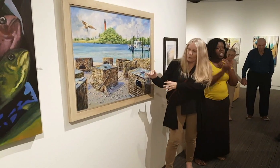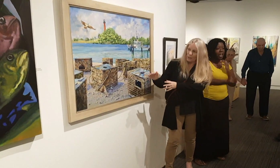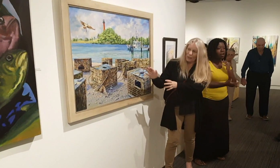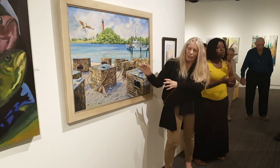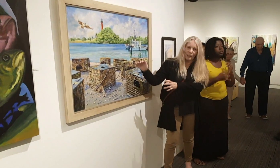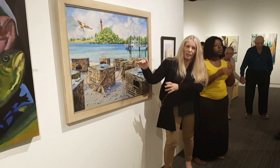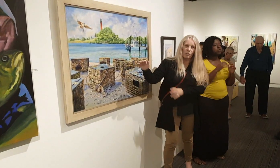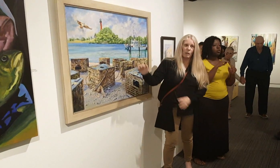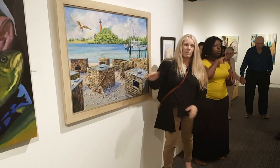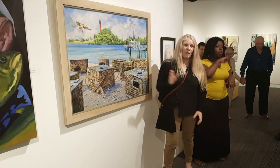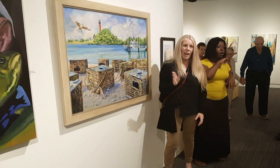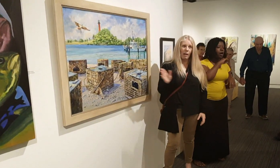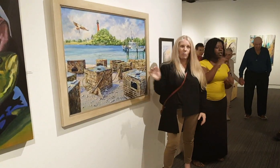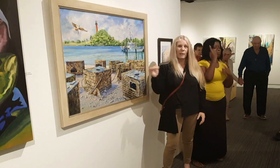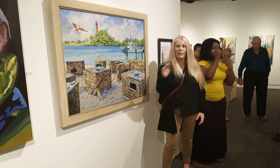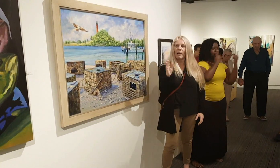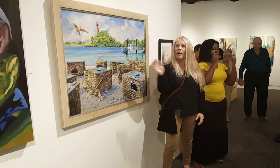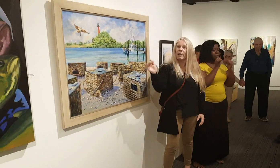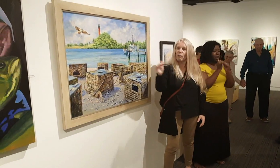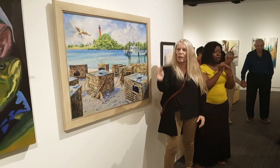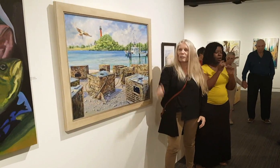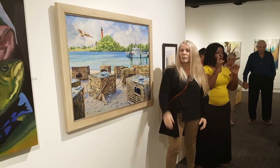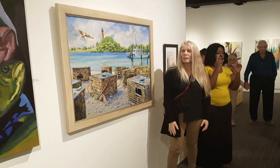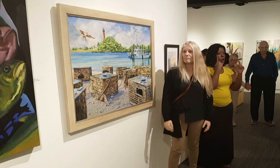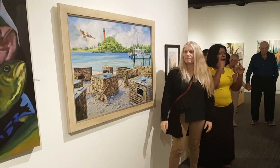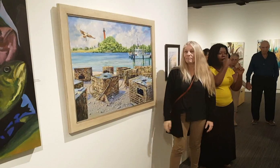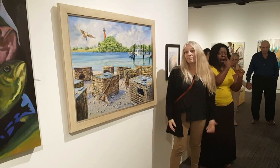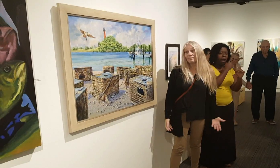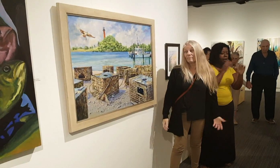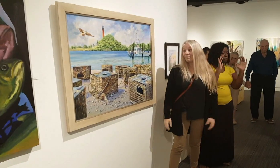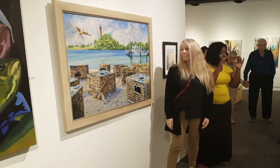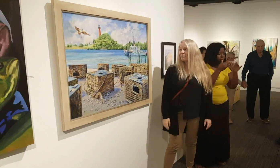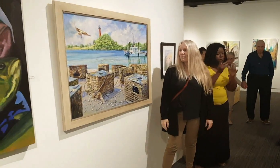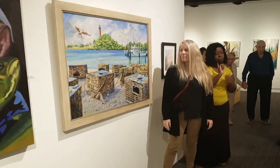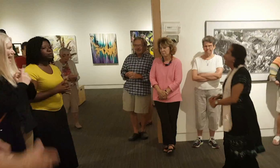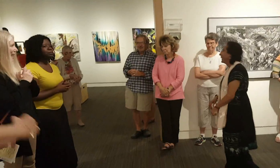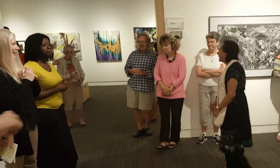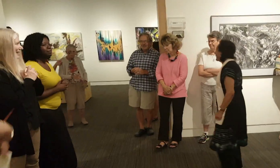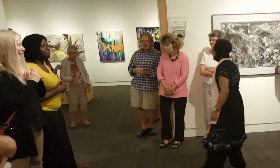in terms of how would the eye follow it. Work.